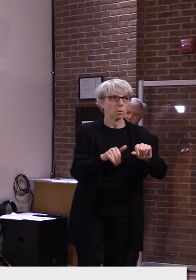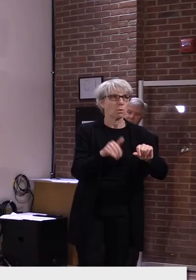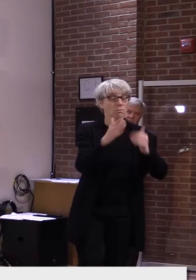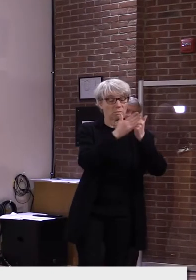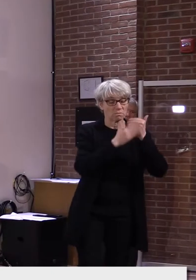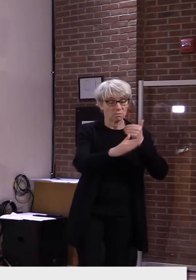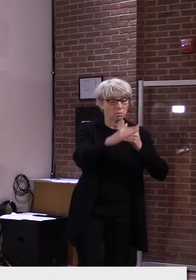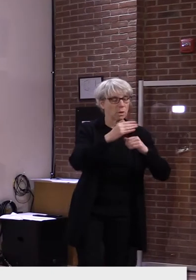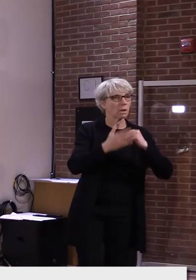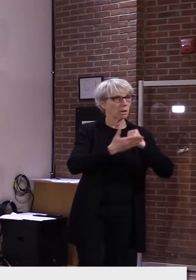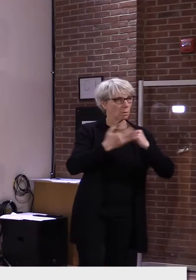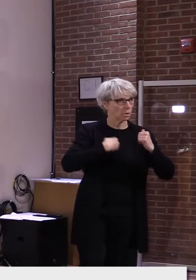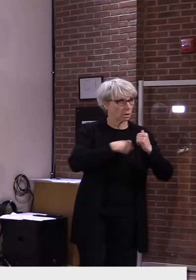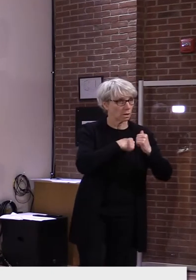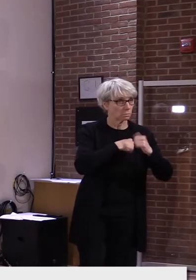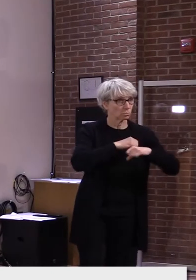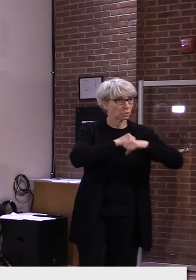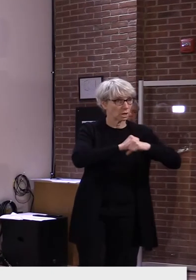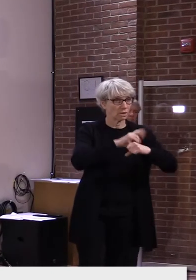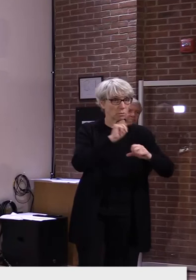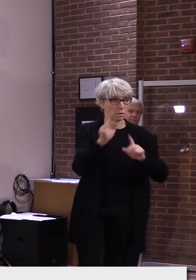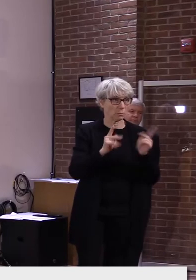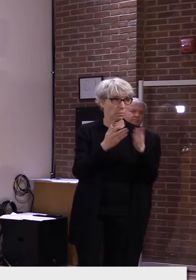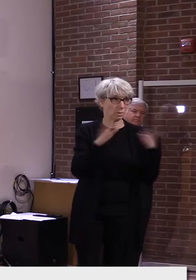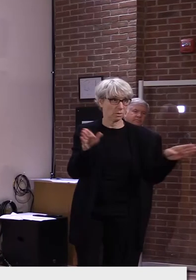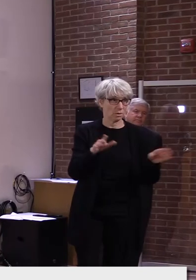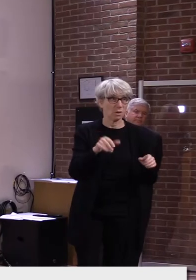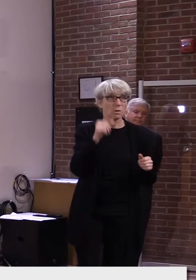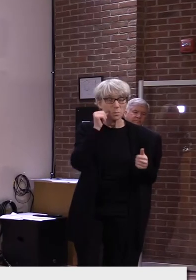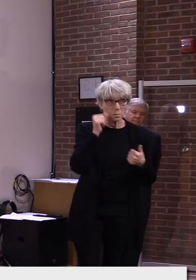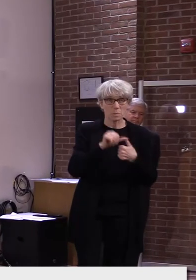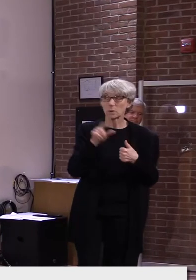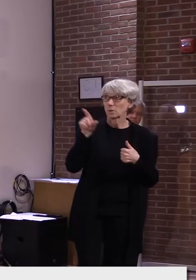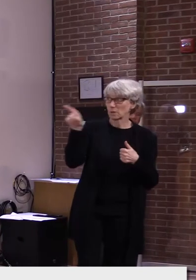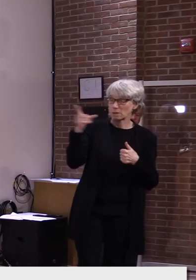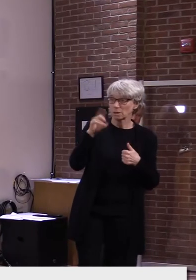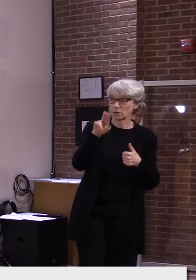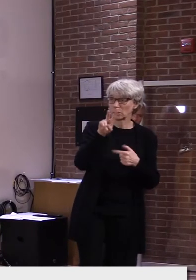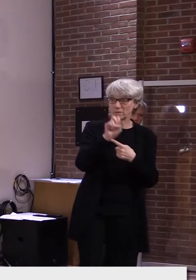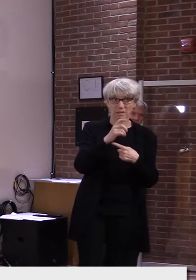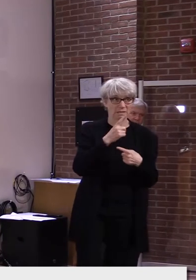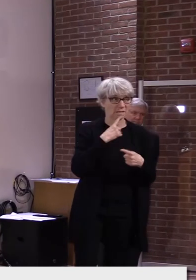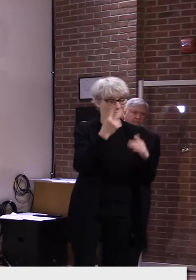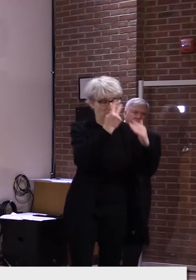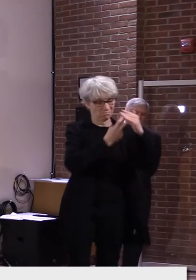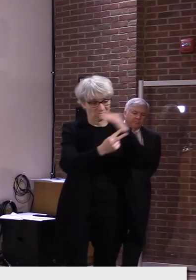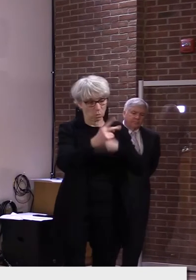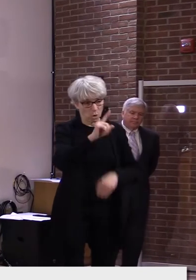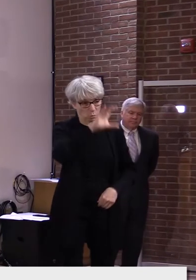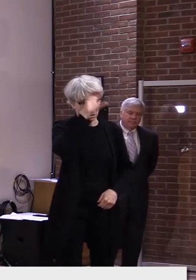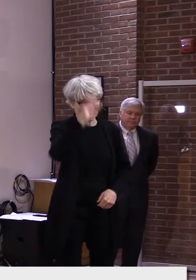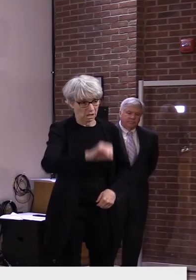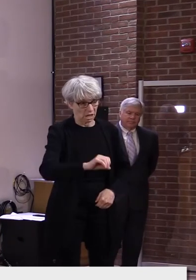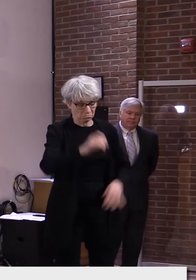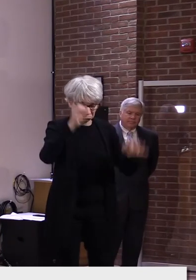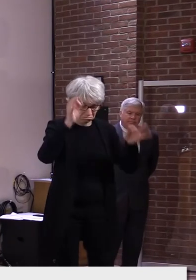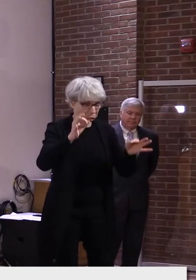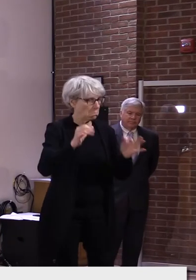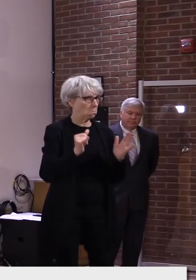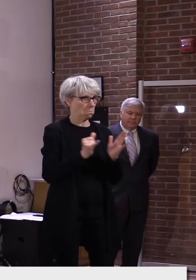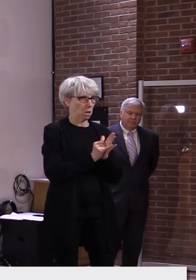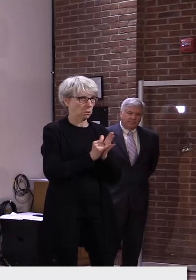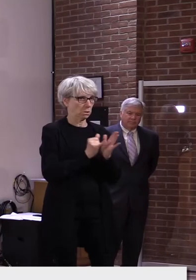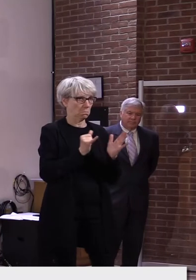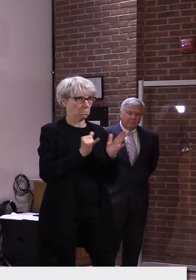future protect ourselves, because as Dr. Levine said, we don't have all the data to know what's going to happen. But taking this